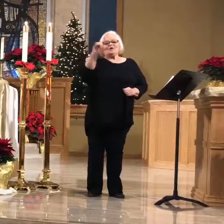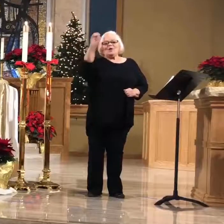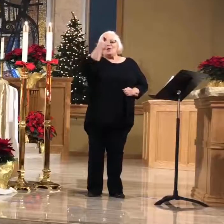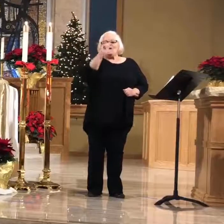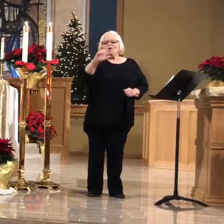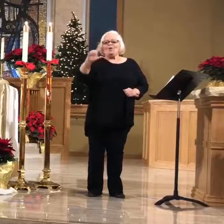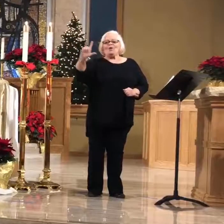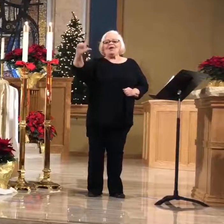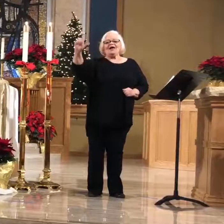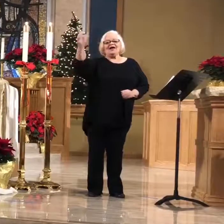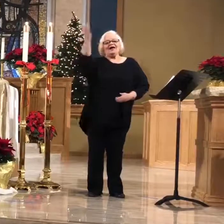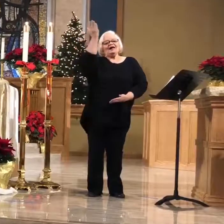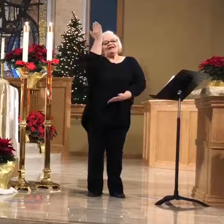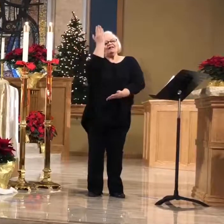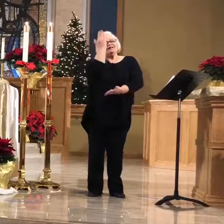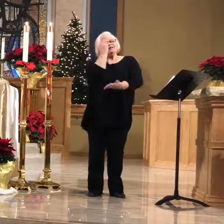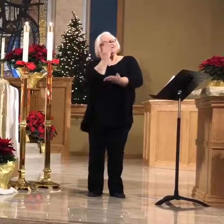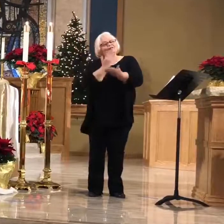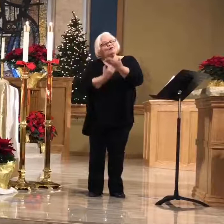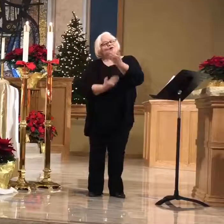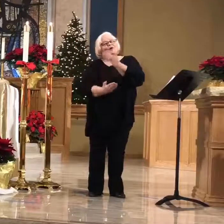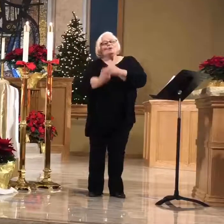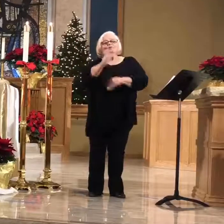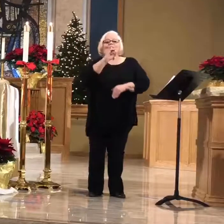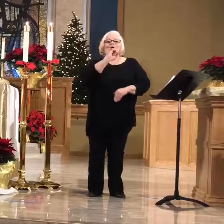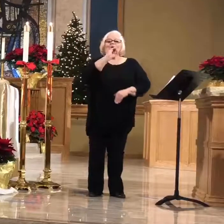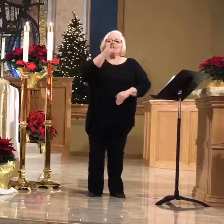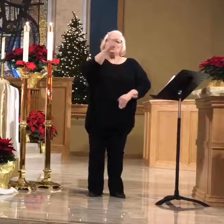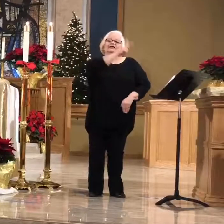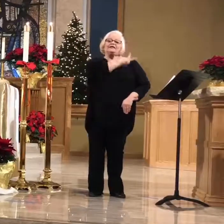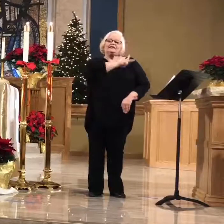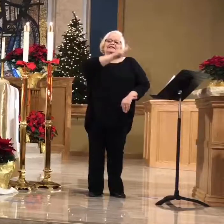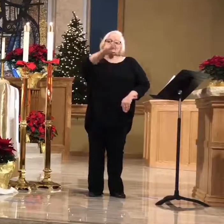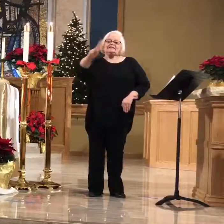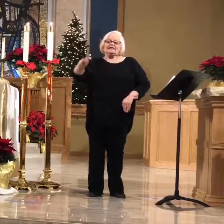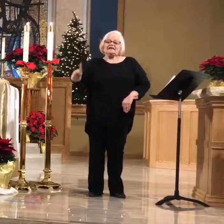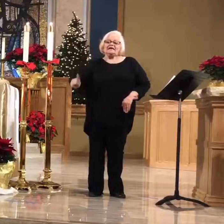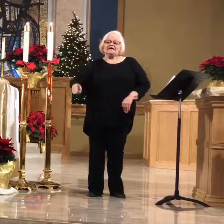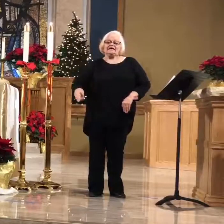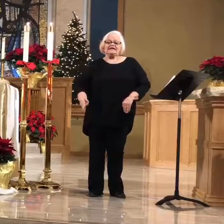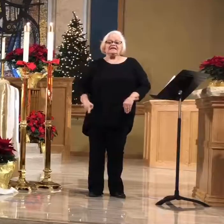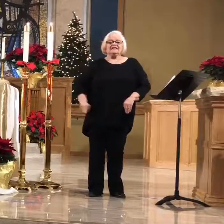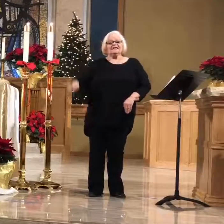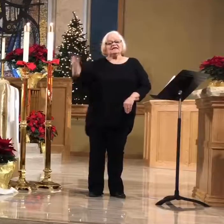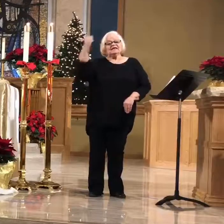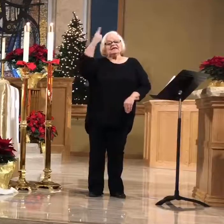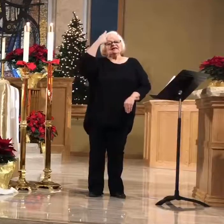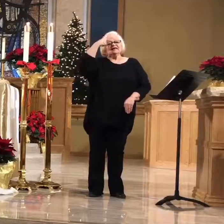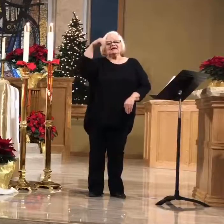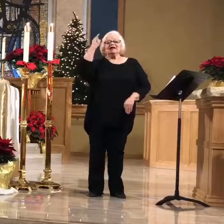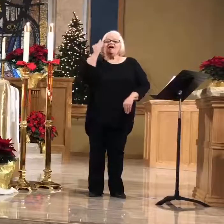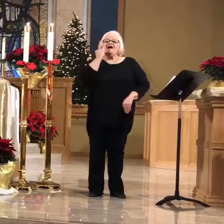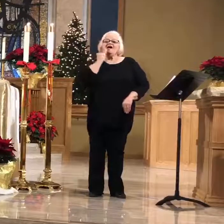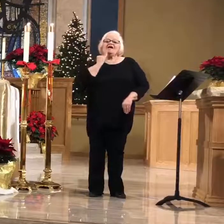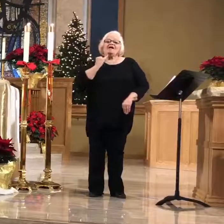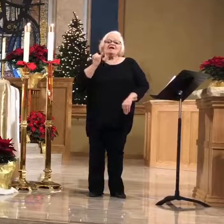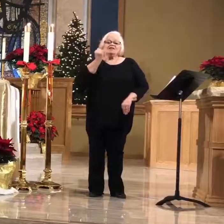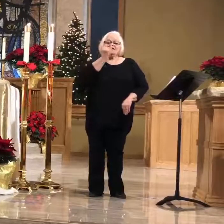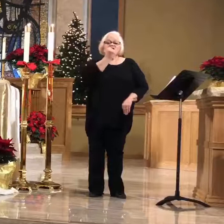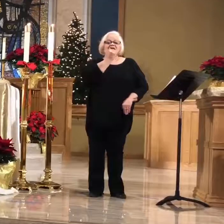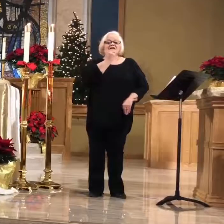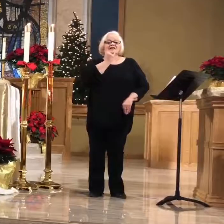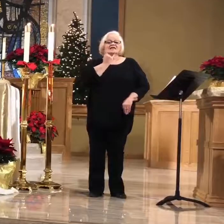Noel, Noel, born is the King